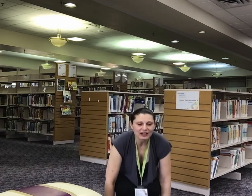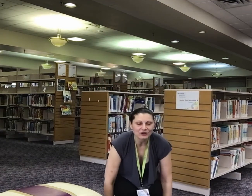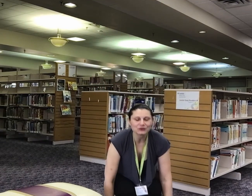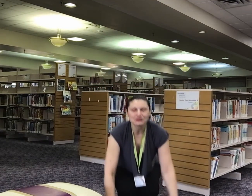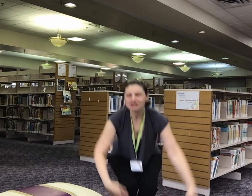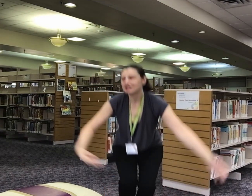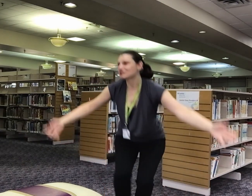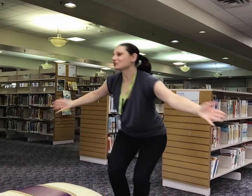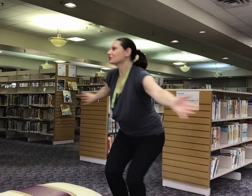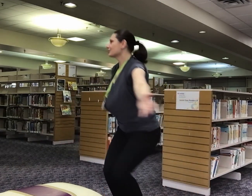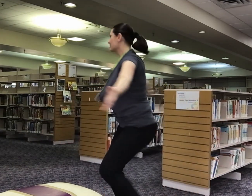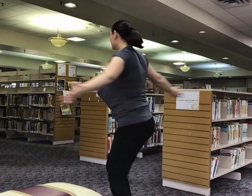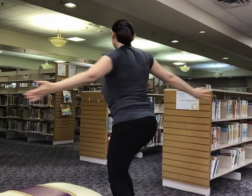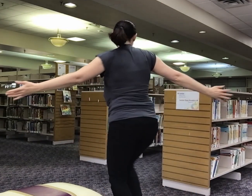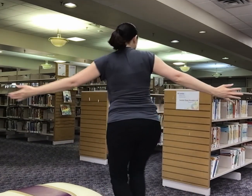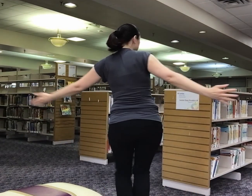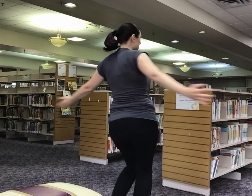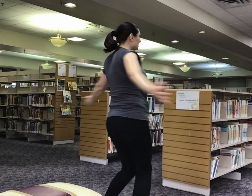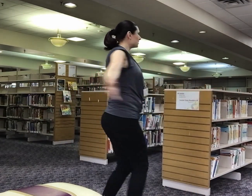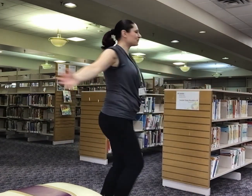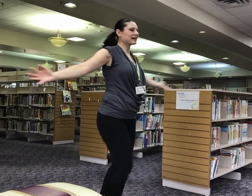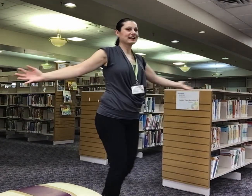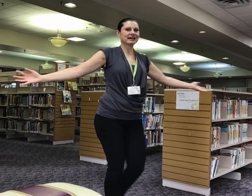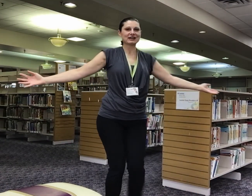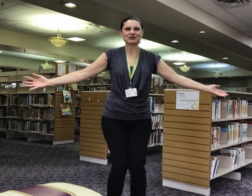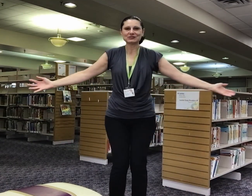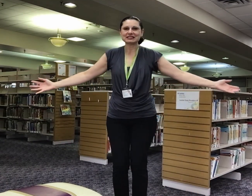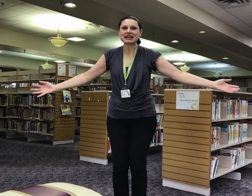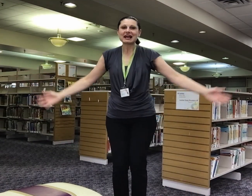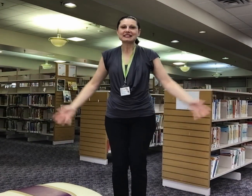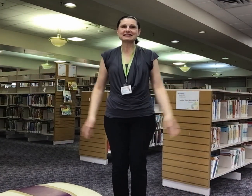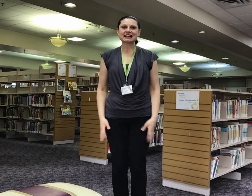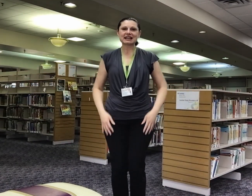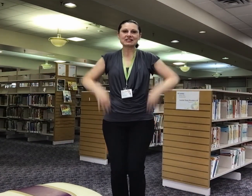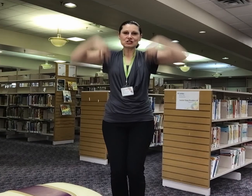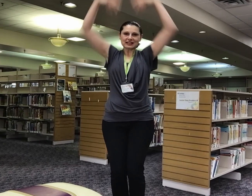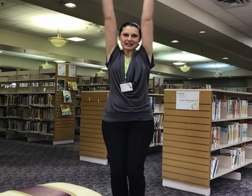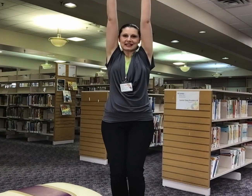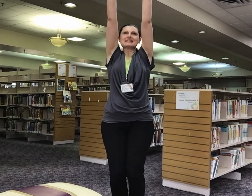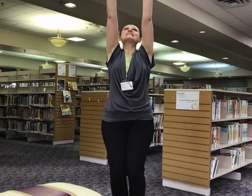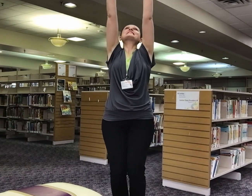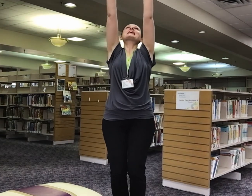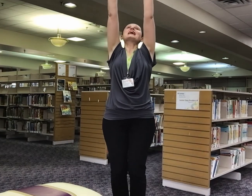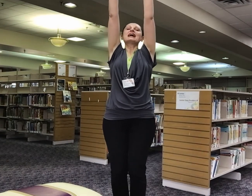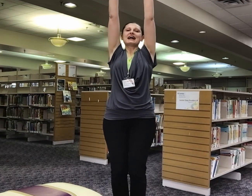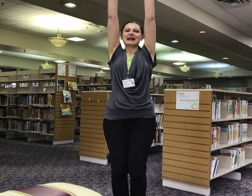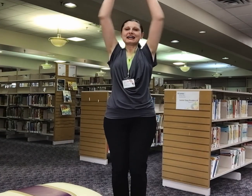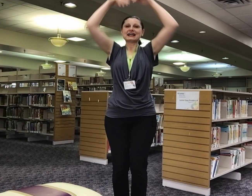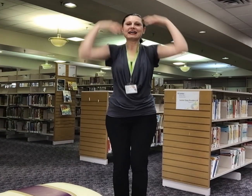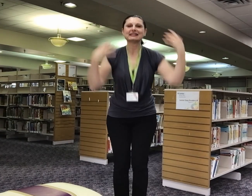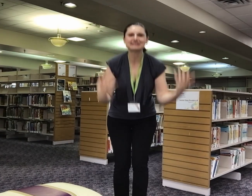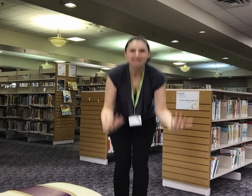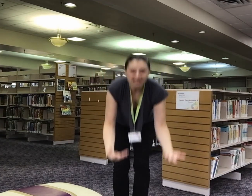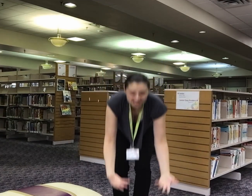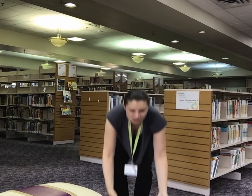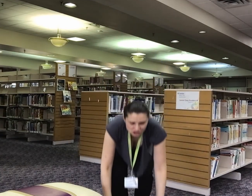down, turn around, touch the sky and touch